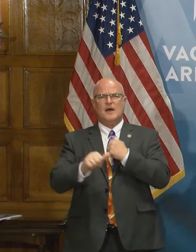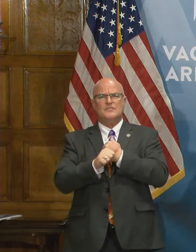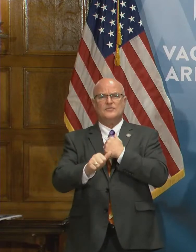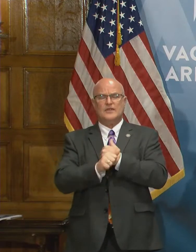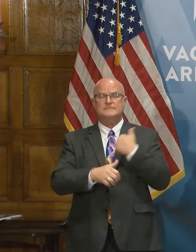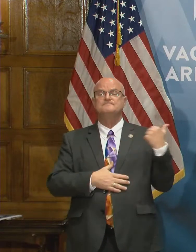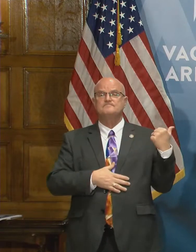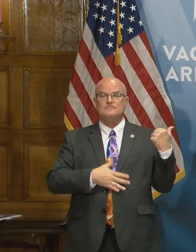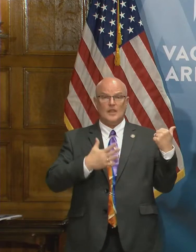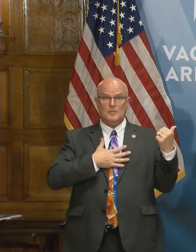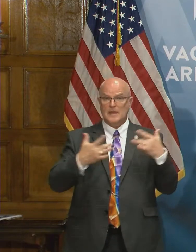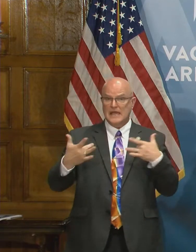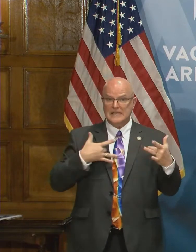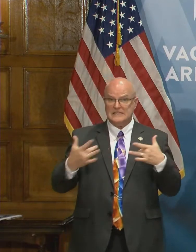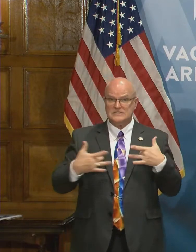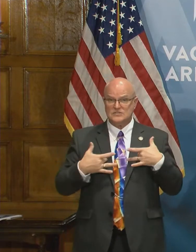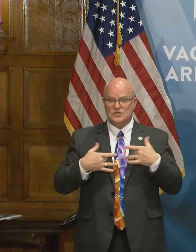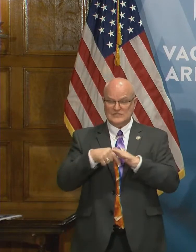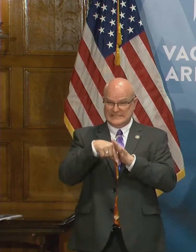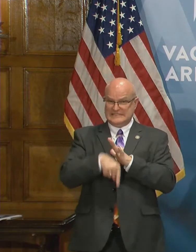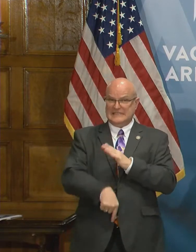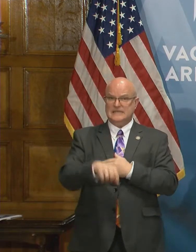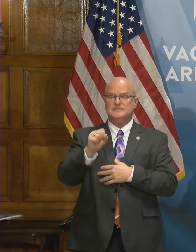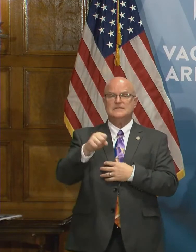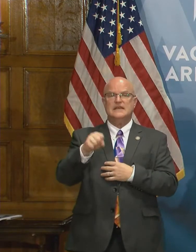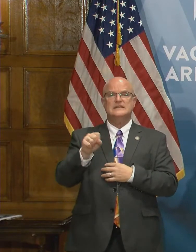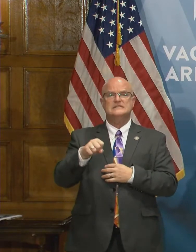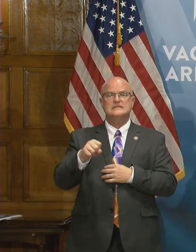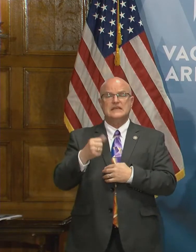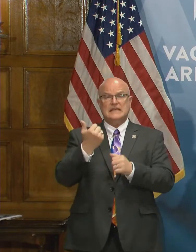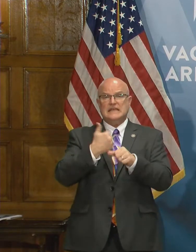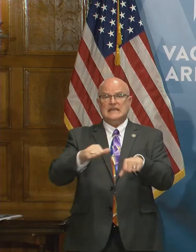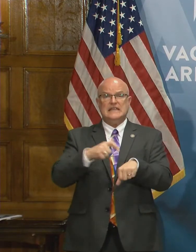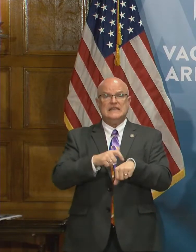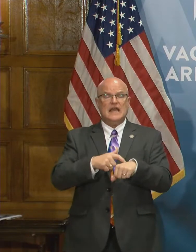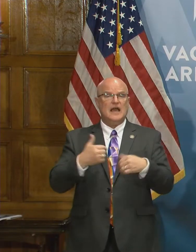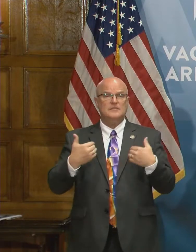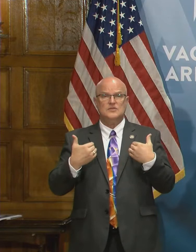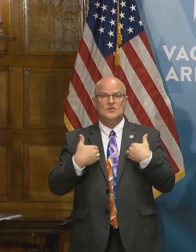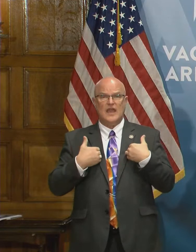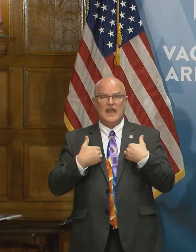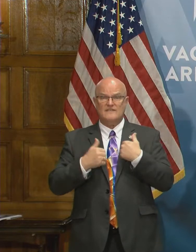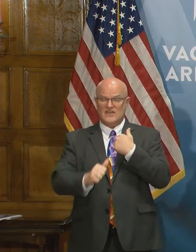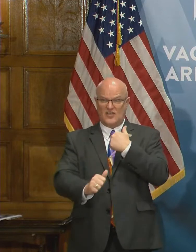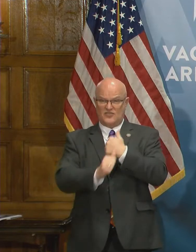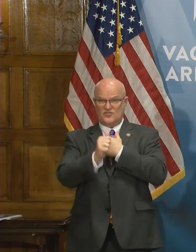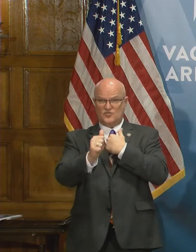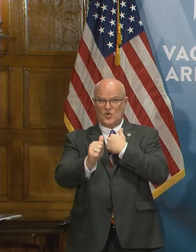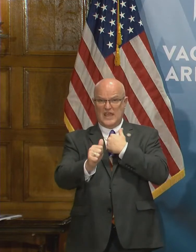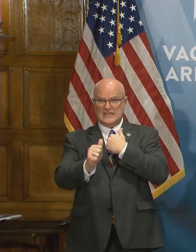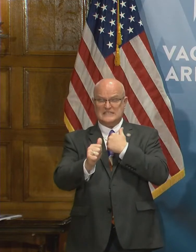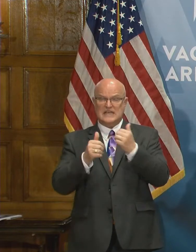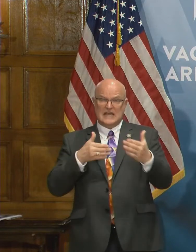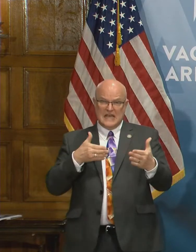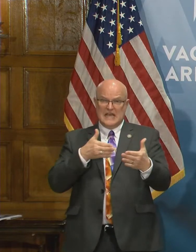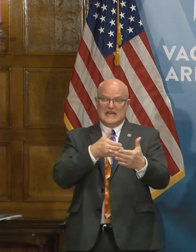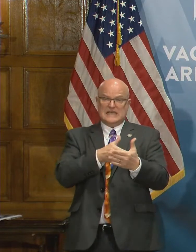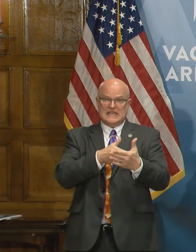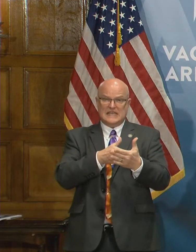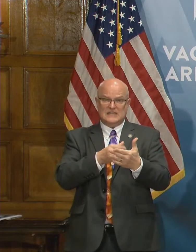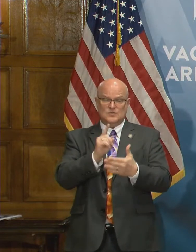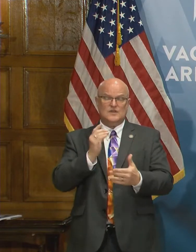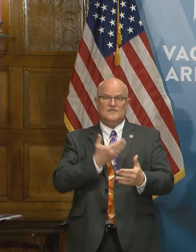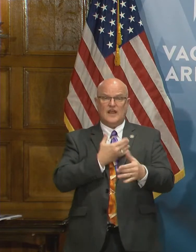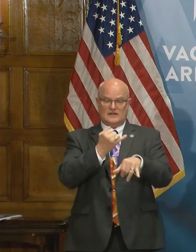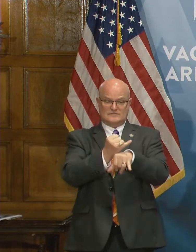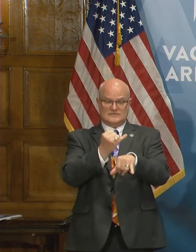My concerns are very deep, and anytime that you have a threat against one of our